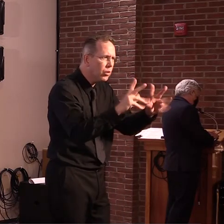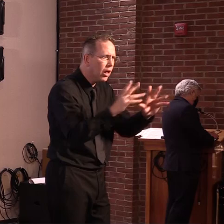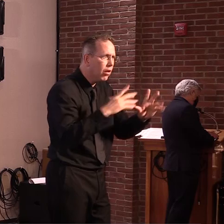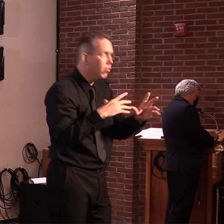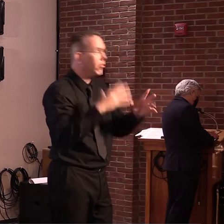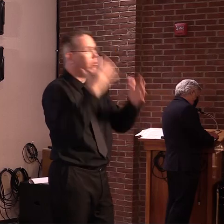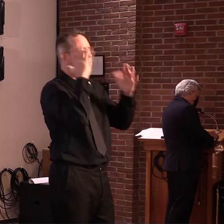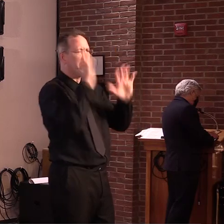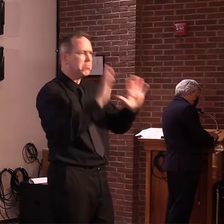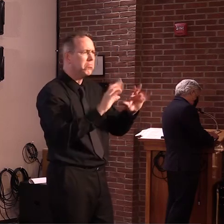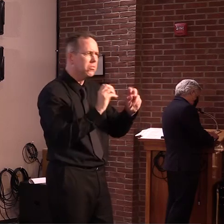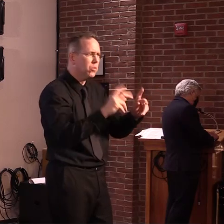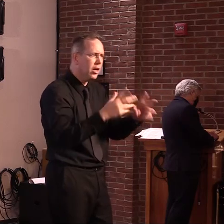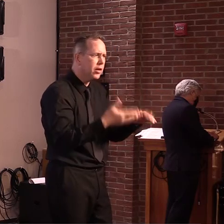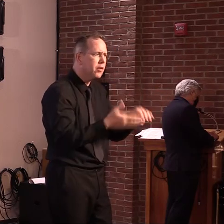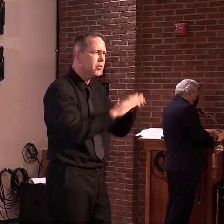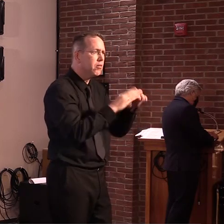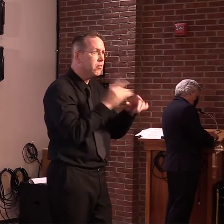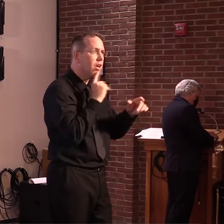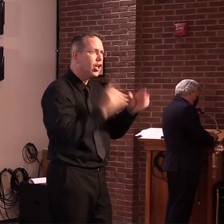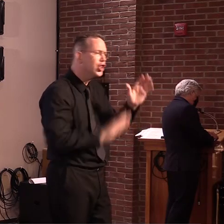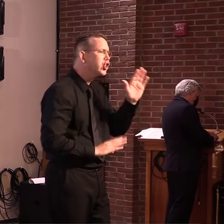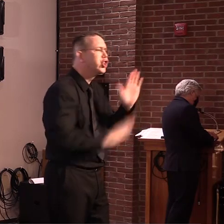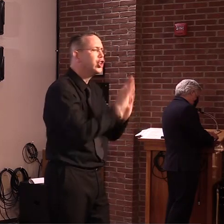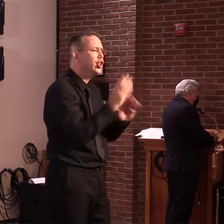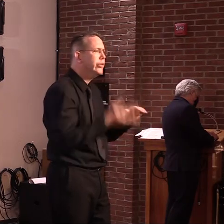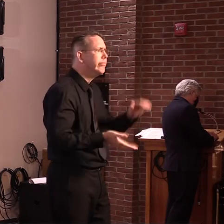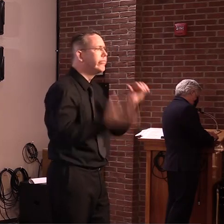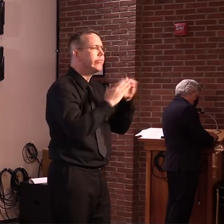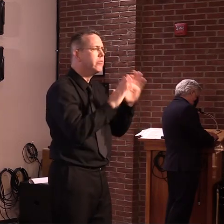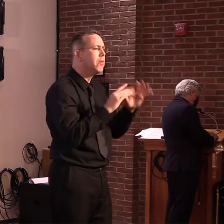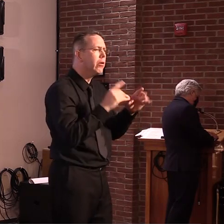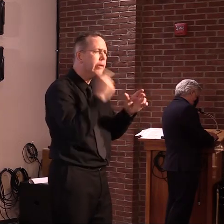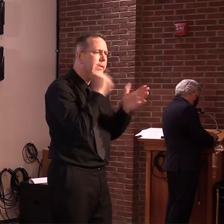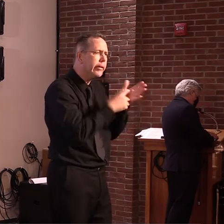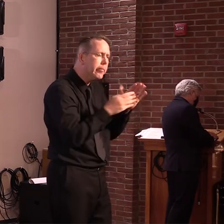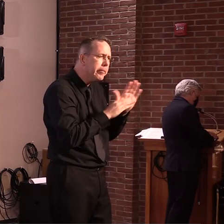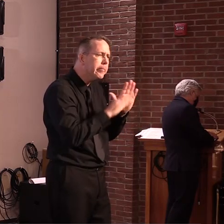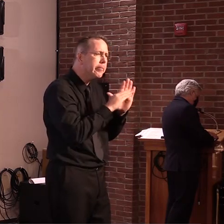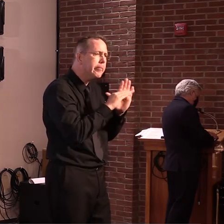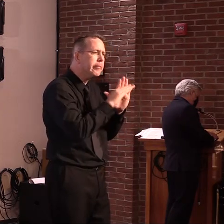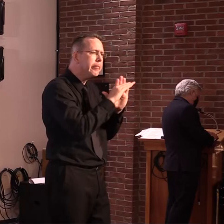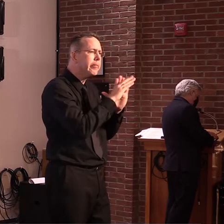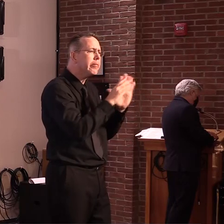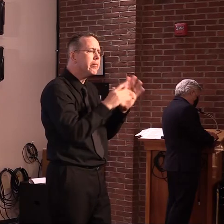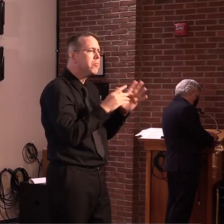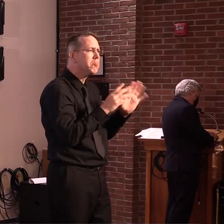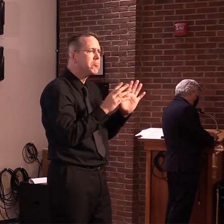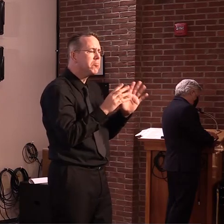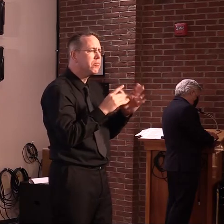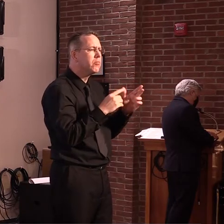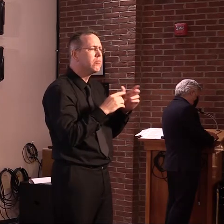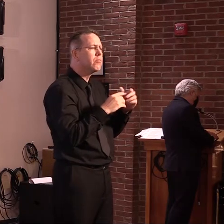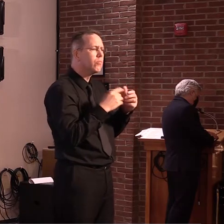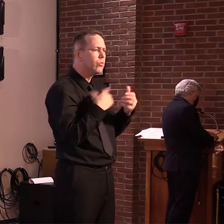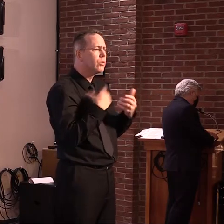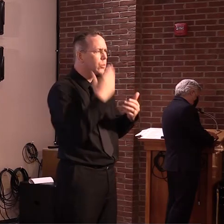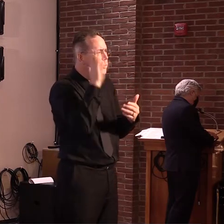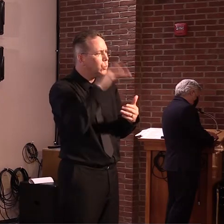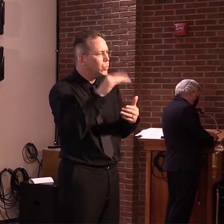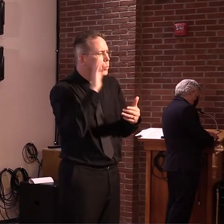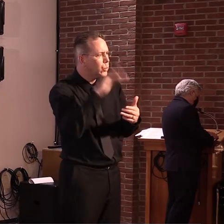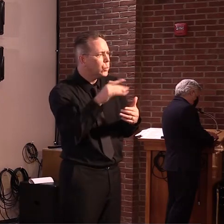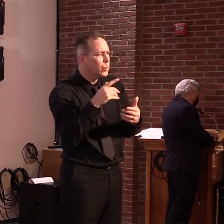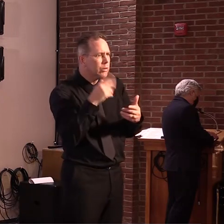again, the principle at stake here is that as you open things up, you will have increases,